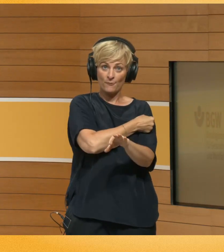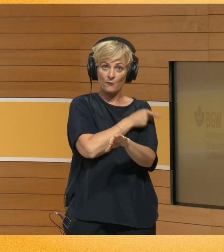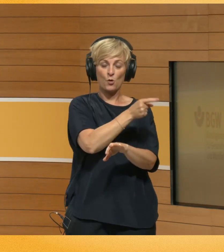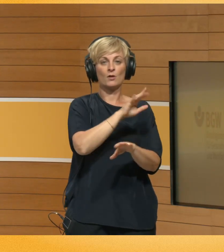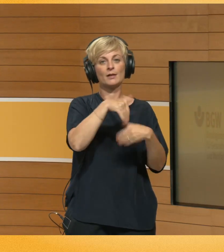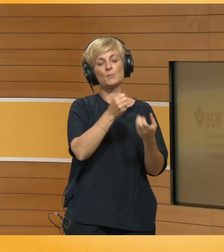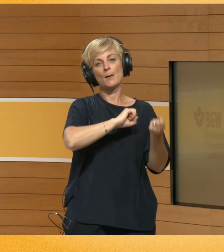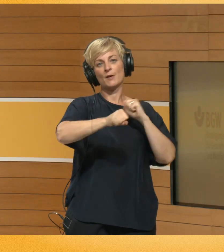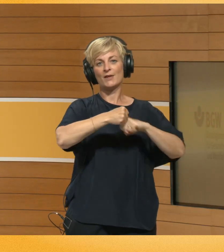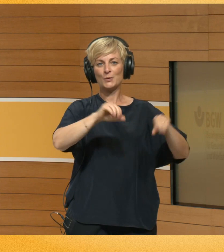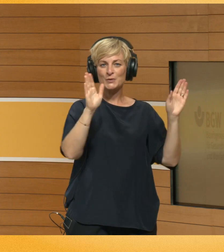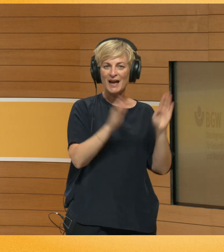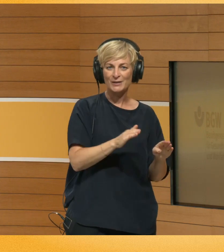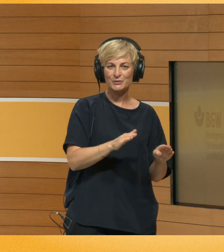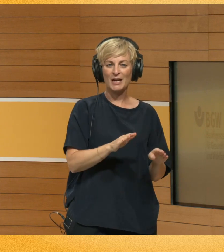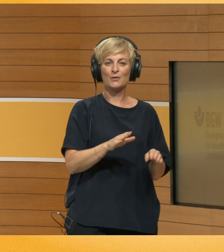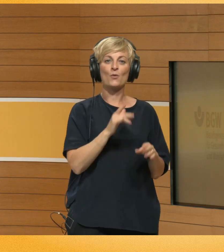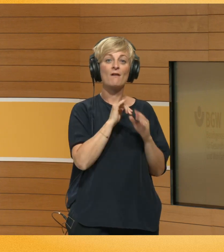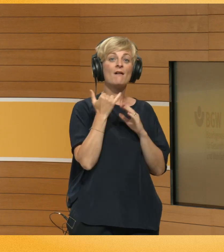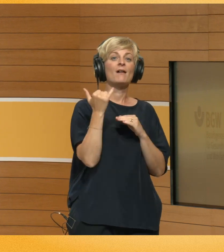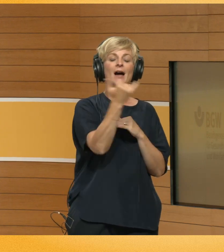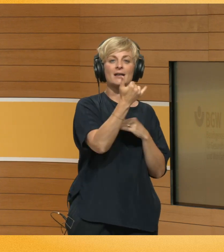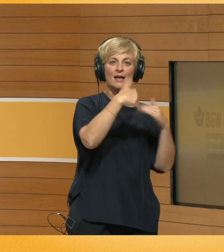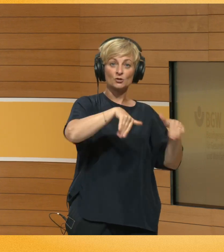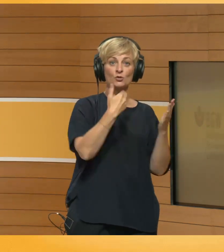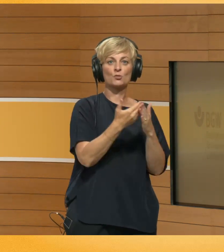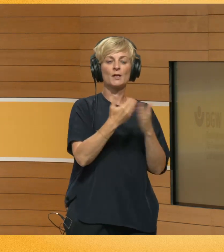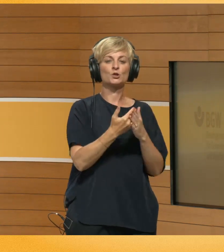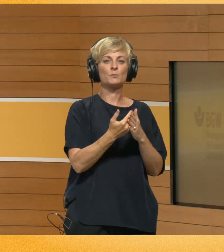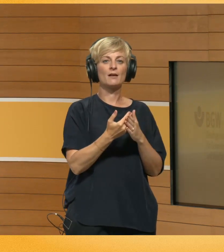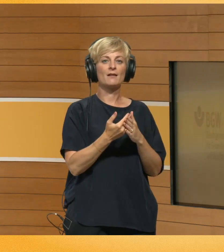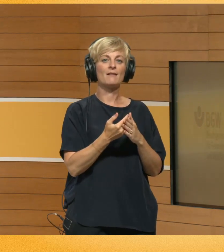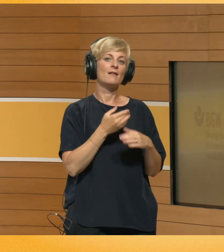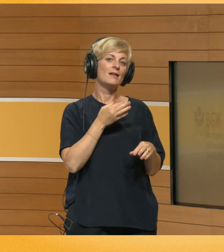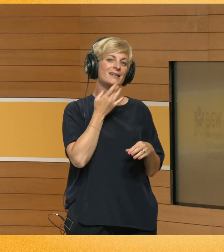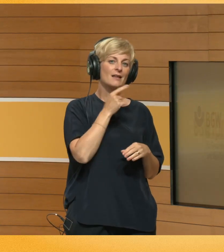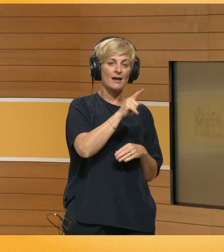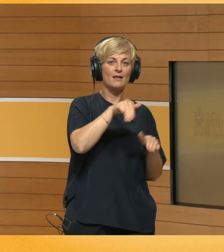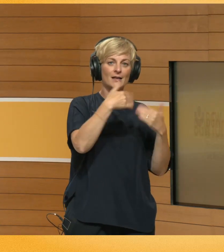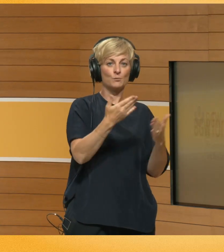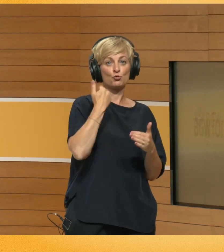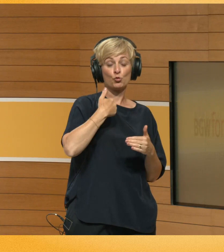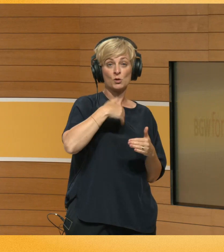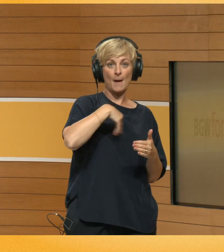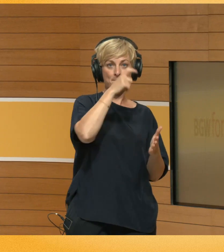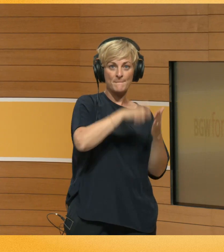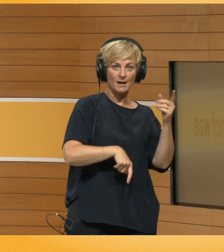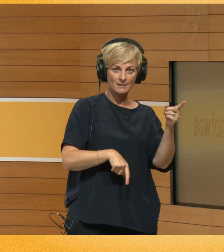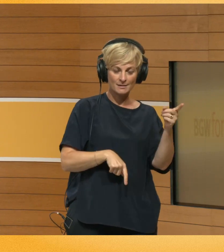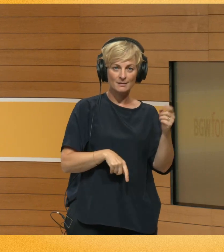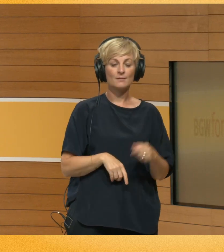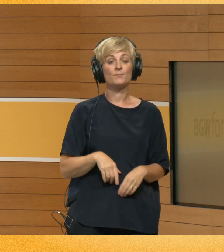and then for those who are vaccinated, and you think of the Germany's